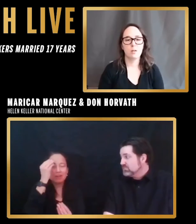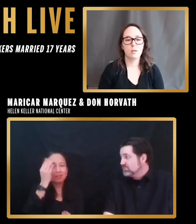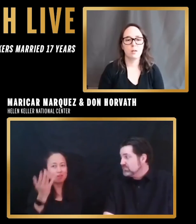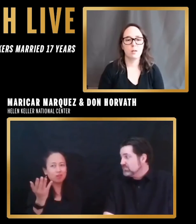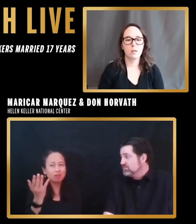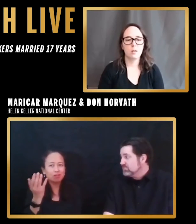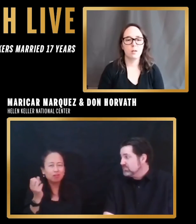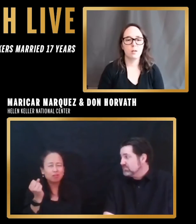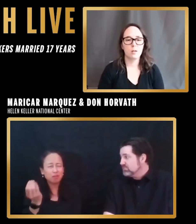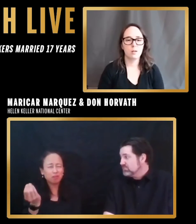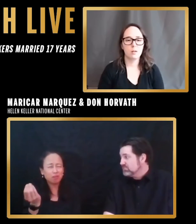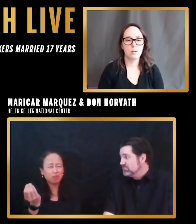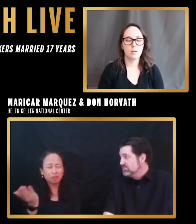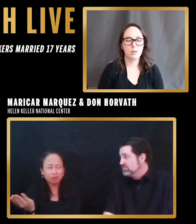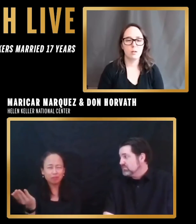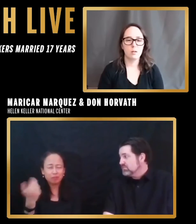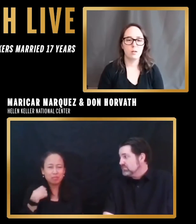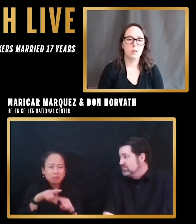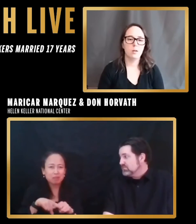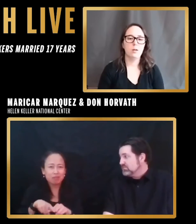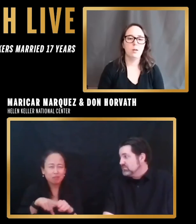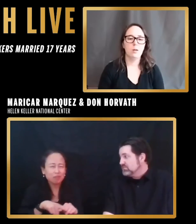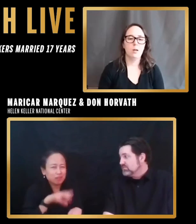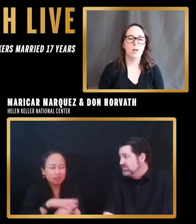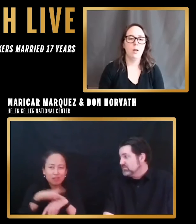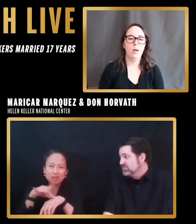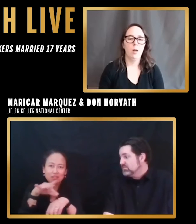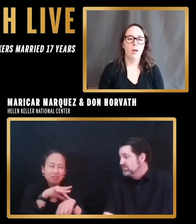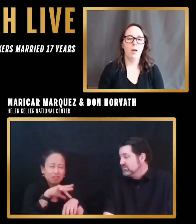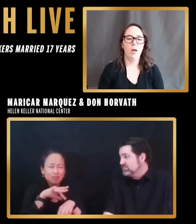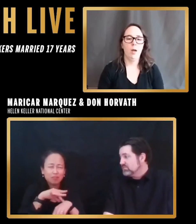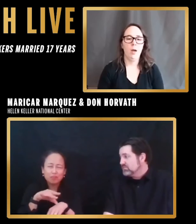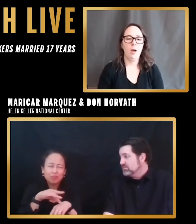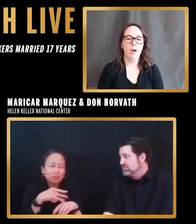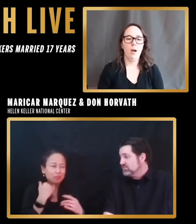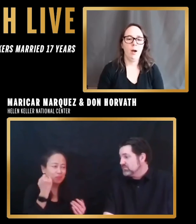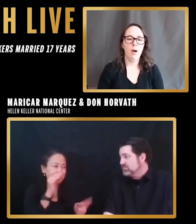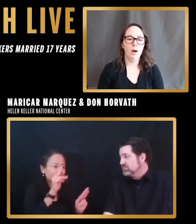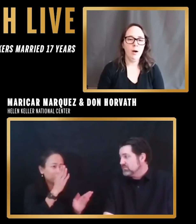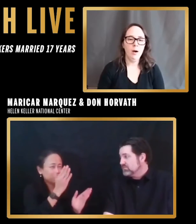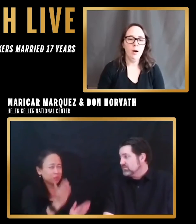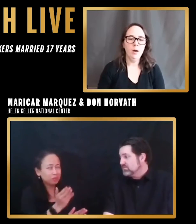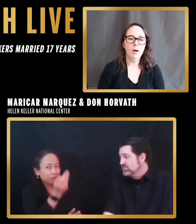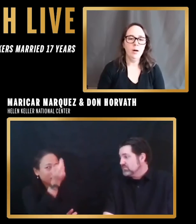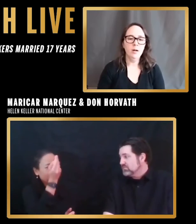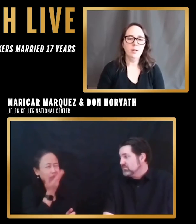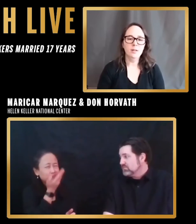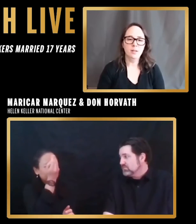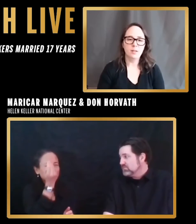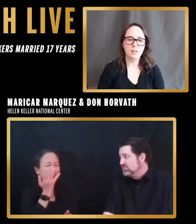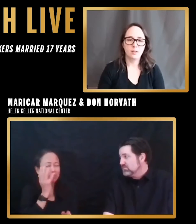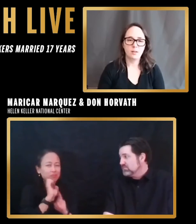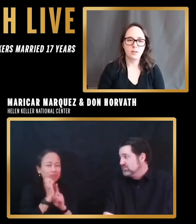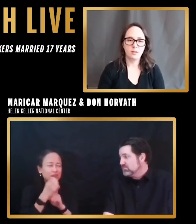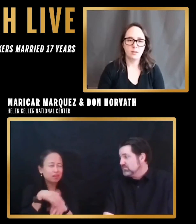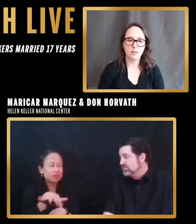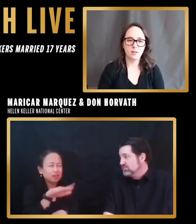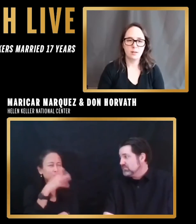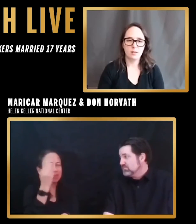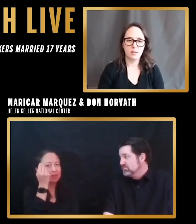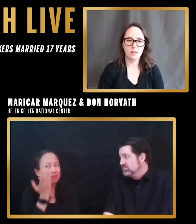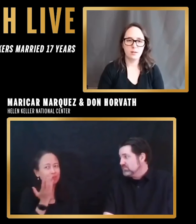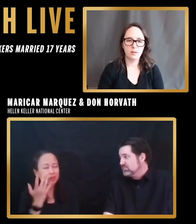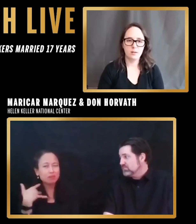adapt. You go from being a visual person that you really cherish on all your visual senses, but to you now really focus on more